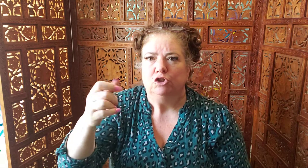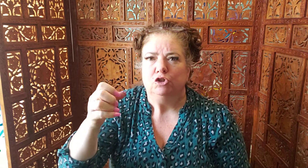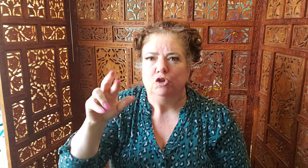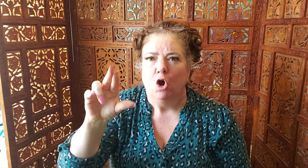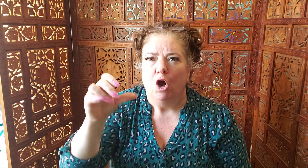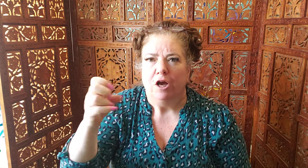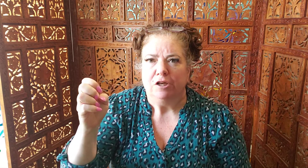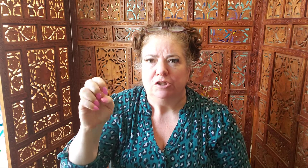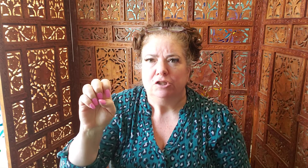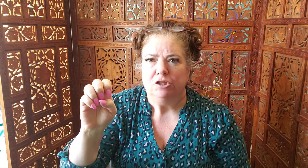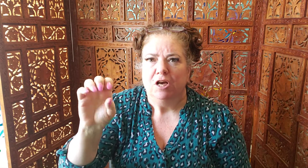Light.